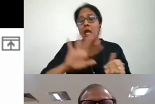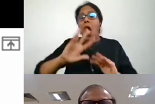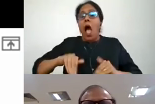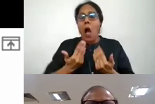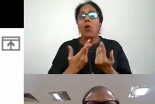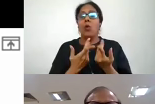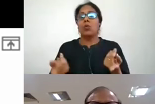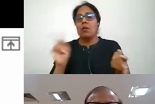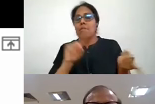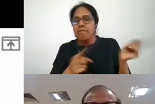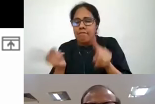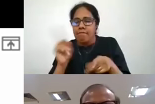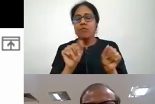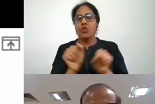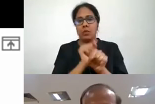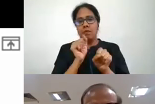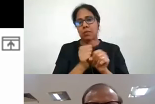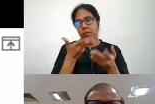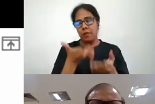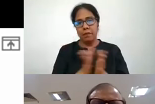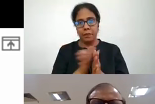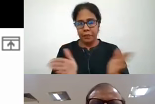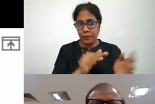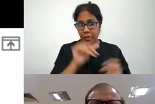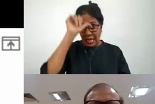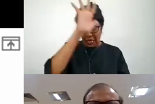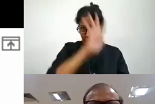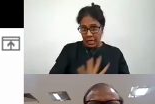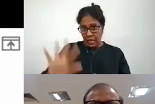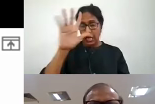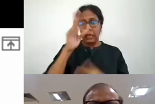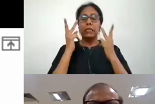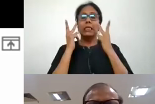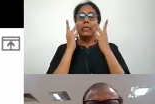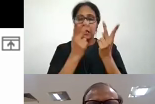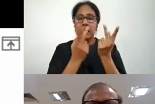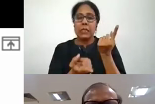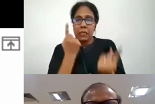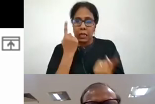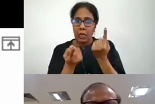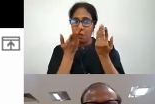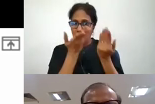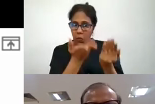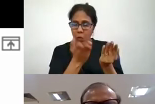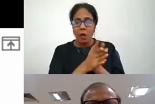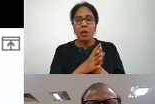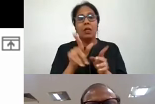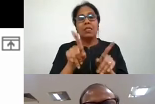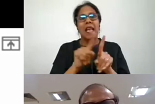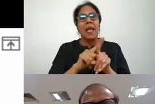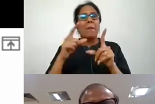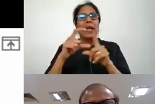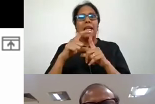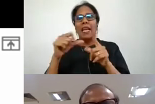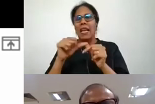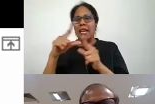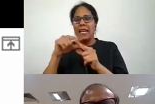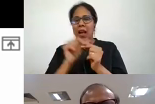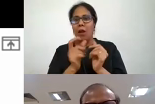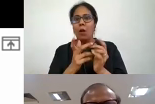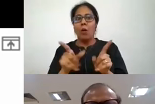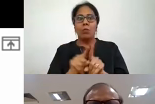Looking at the Indian scenario, you really look at the, they say like data tsunami in India, if you look at the